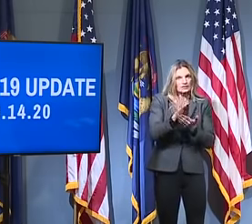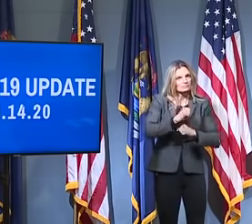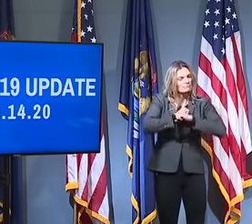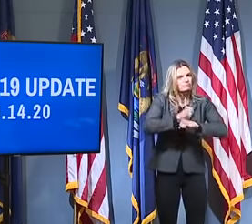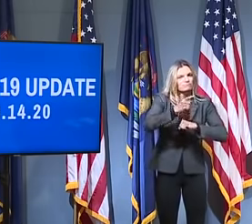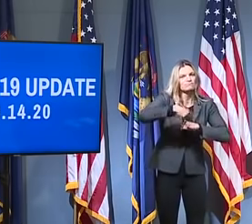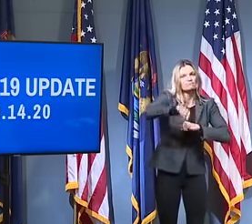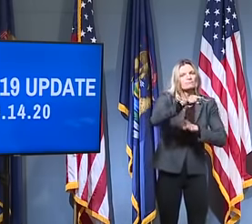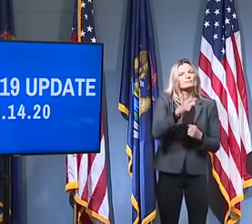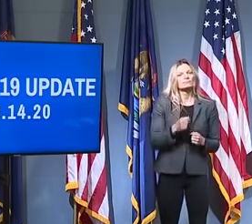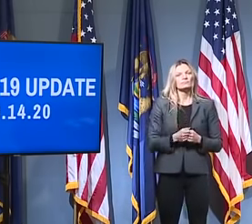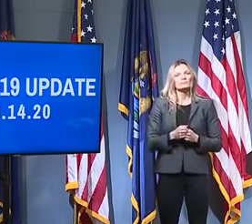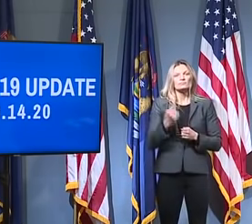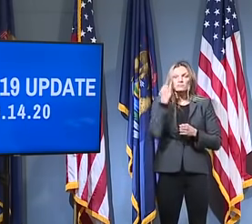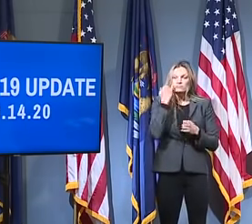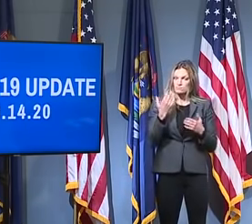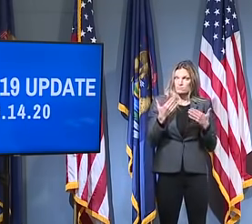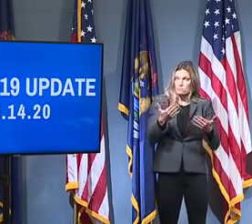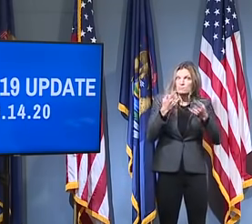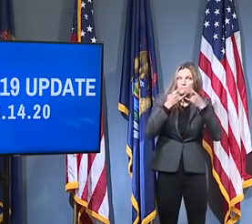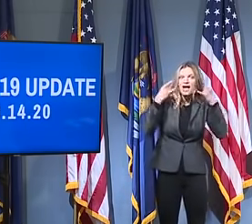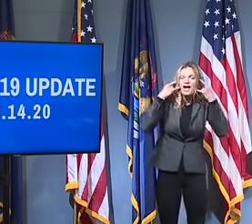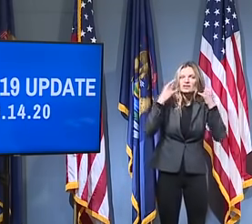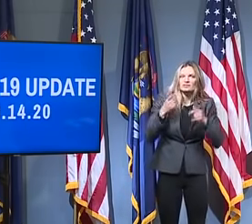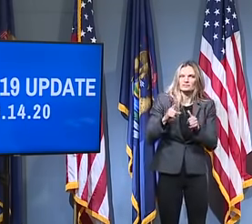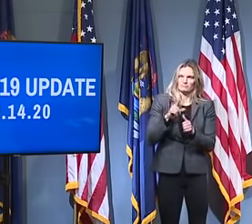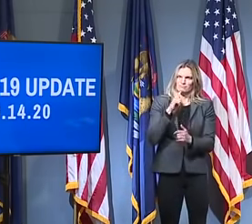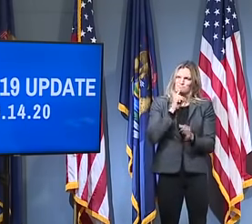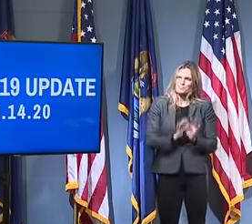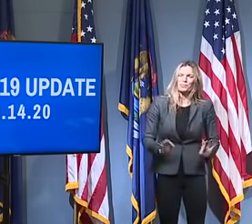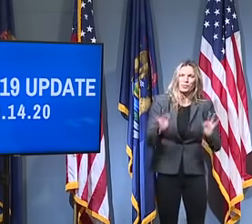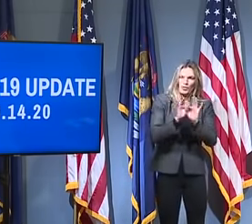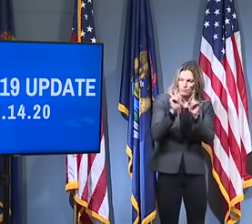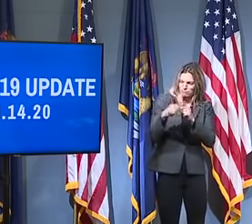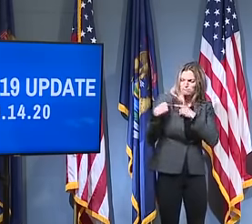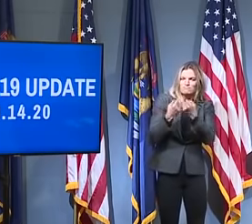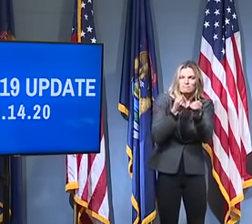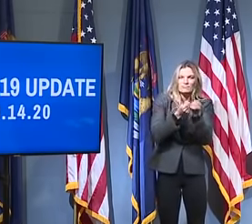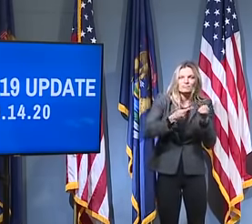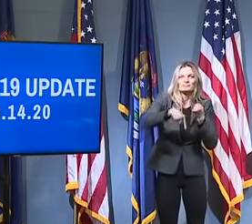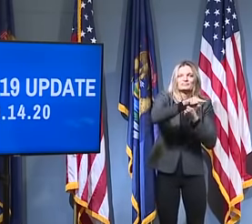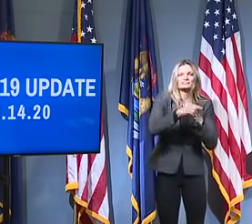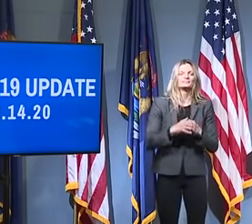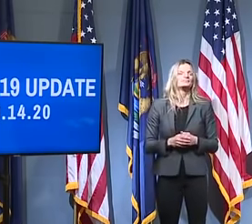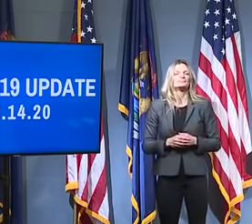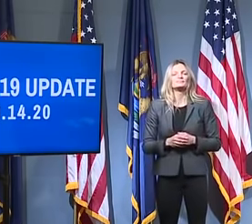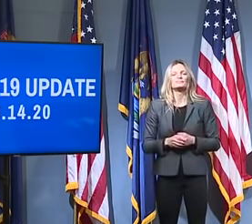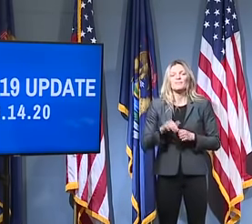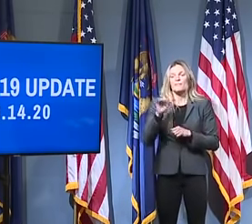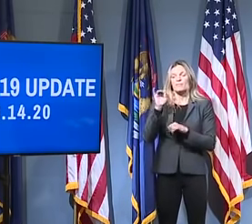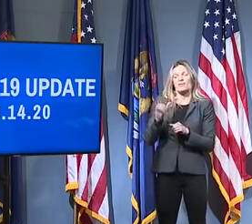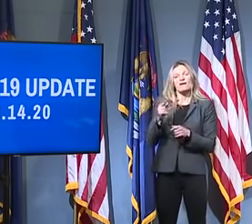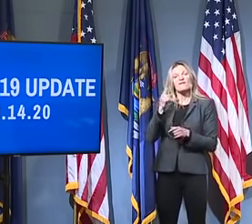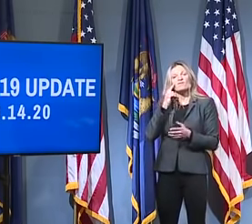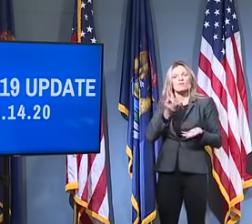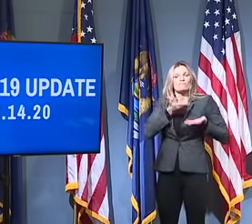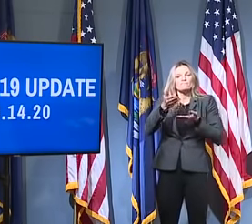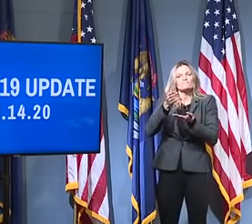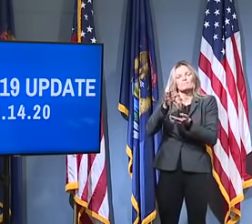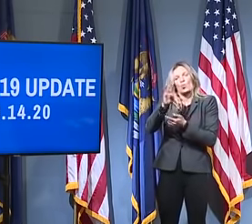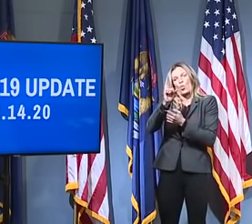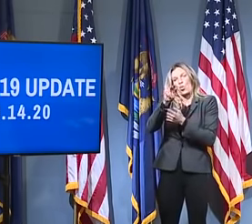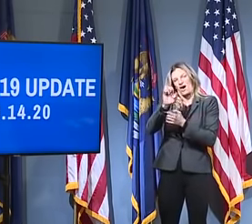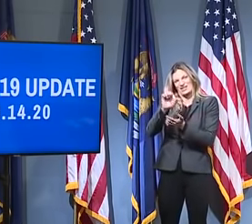wear a mask or a face covering in the beginning. We expanded the mobile testing partnership with Ford and Wayne State University to serve people in the right